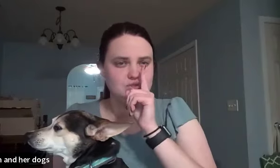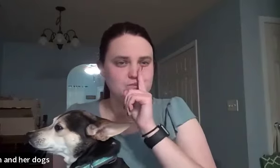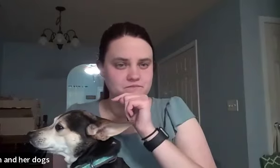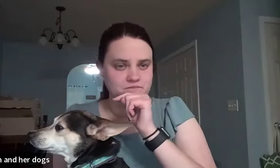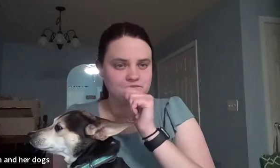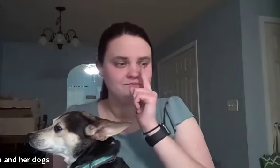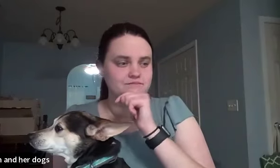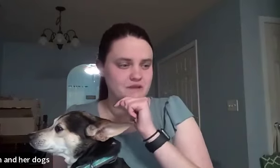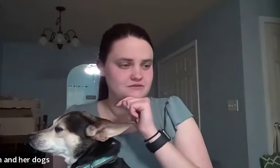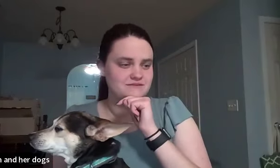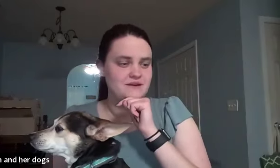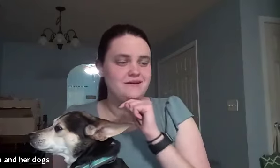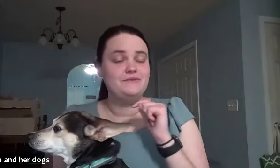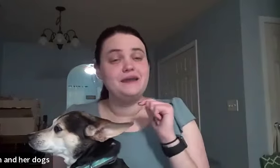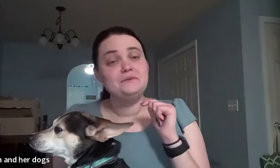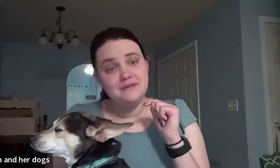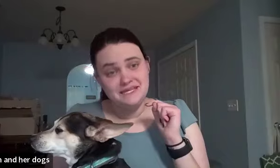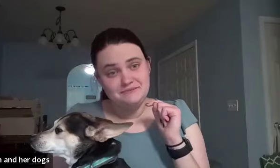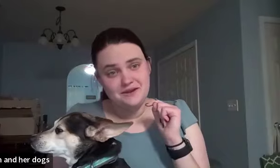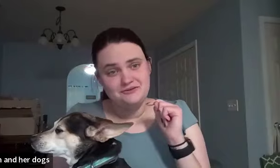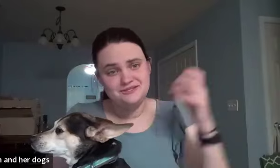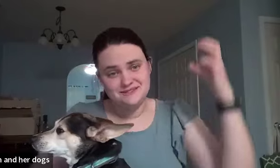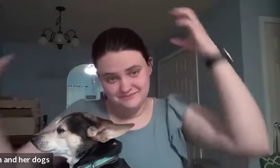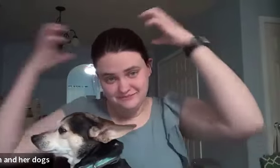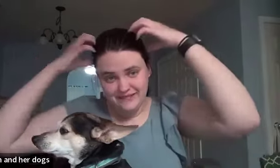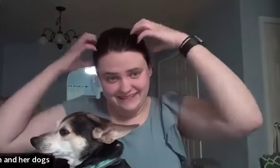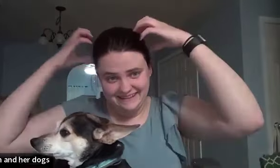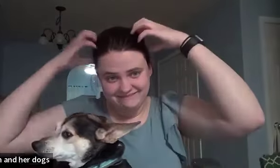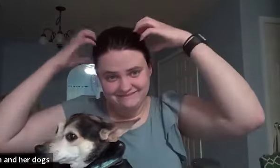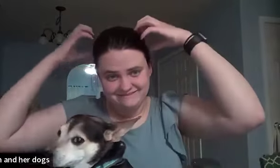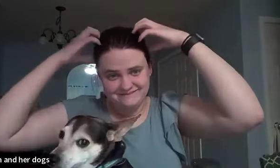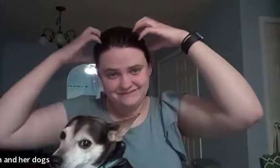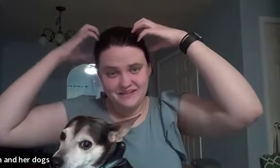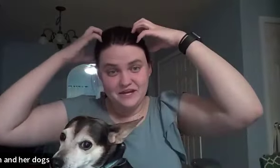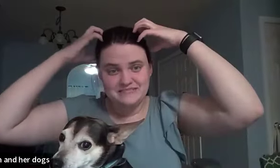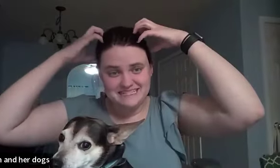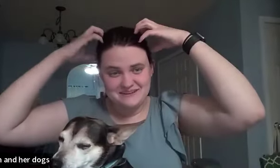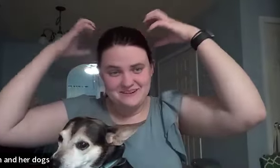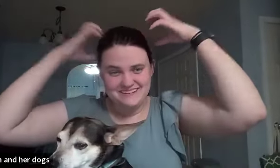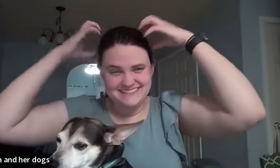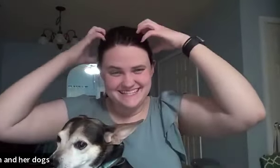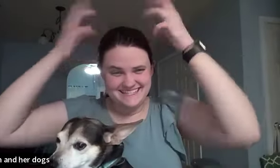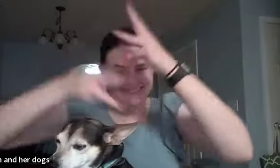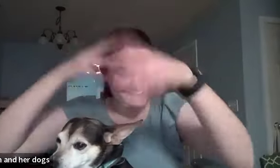Mouse, mouse. We had our Mickey Mouse, Mickey. And then our Disney World, Disney